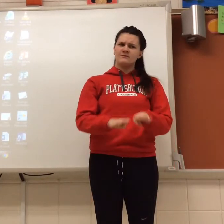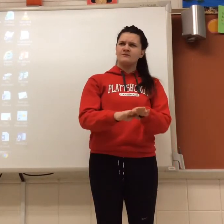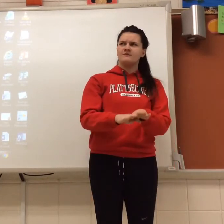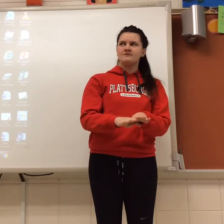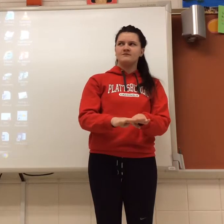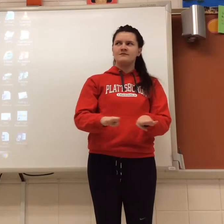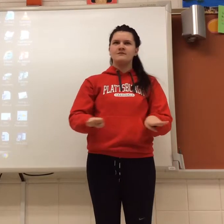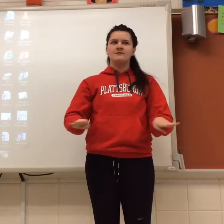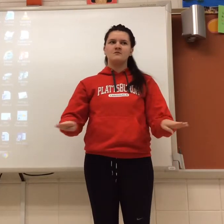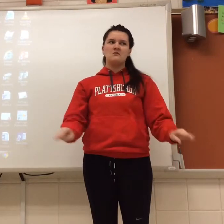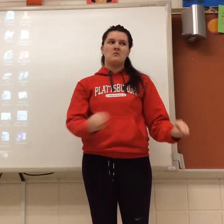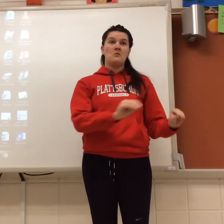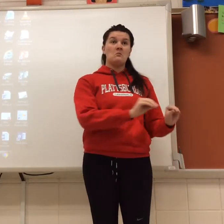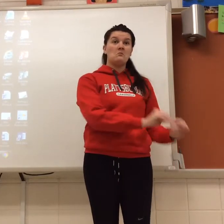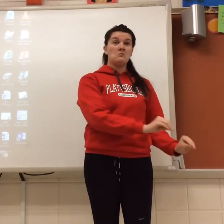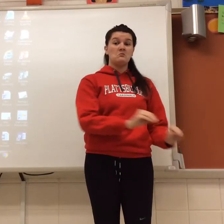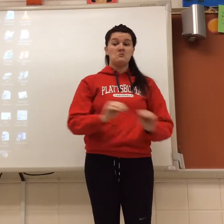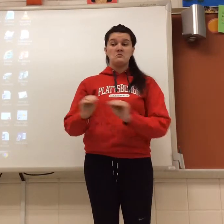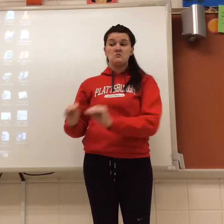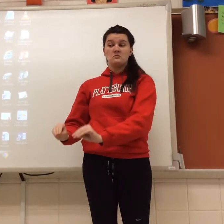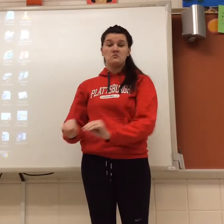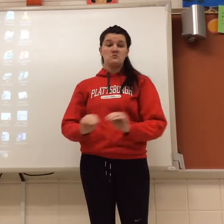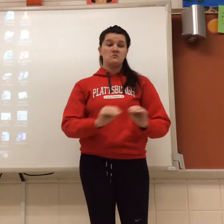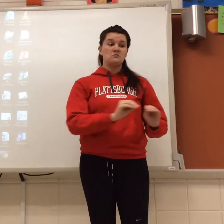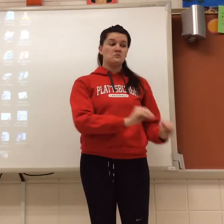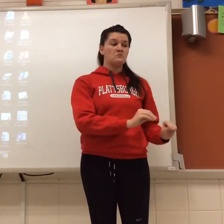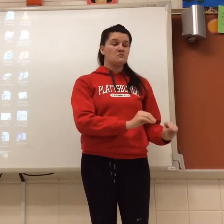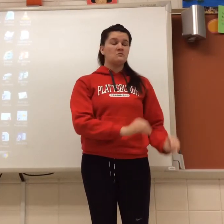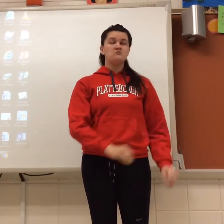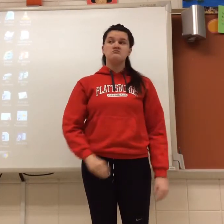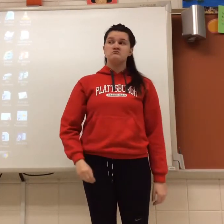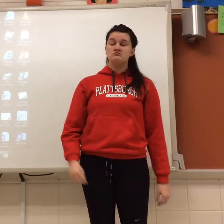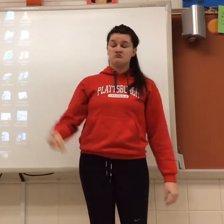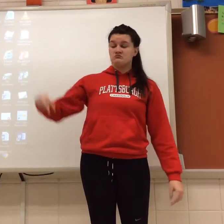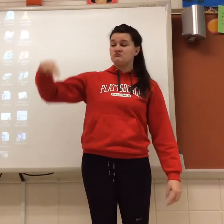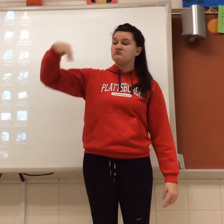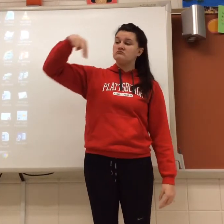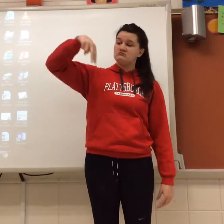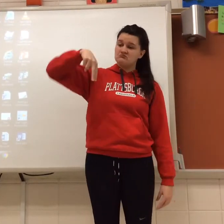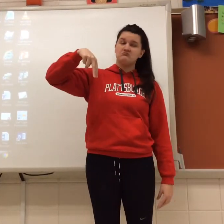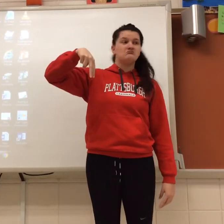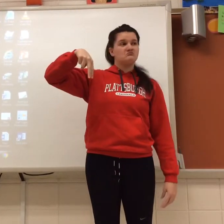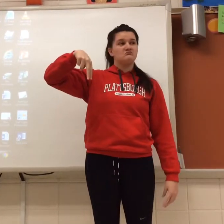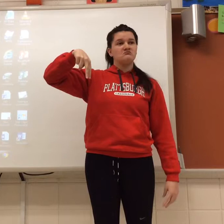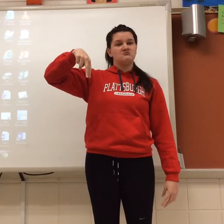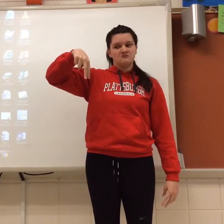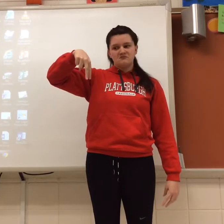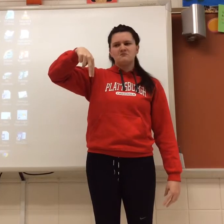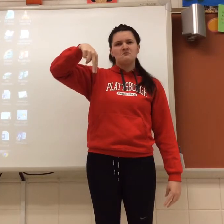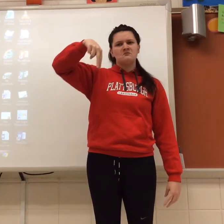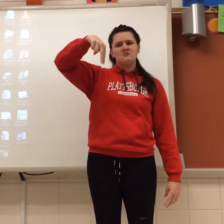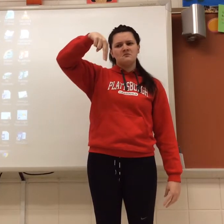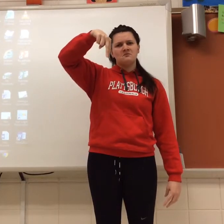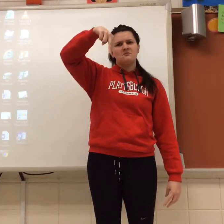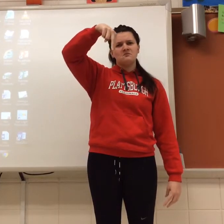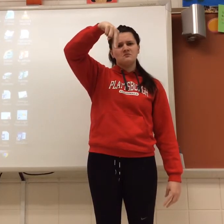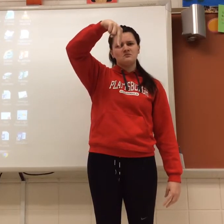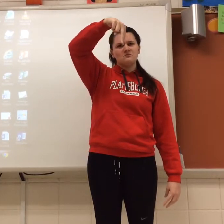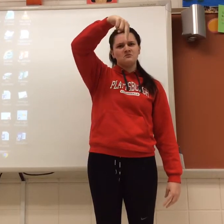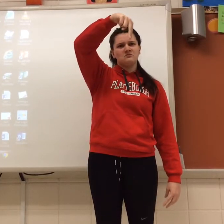Suddenly, he felt the floor moving under him. Quite by accident, he had stepped onto an